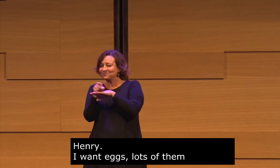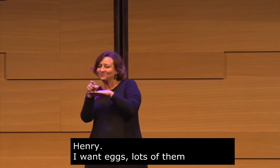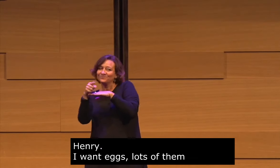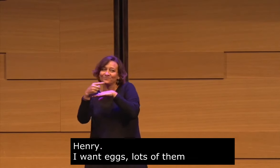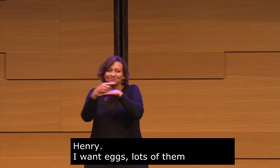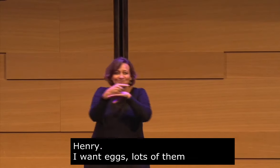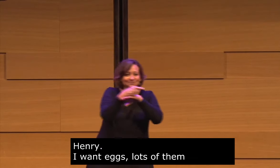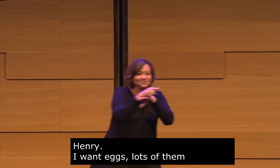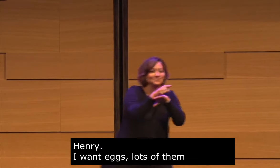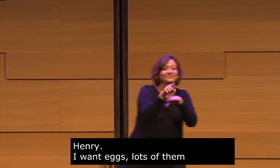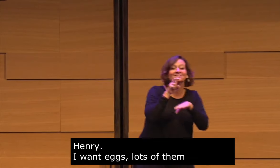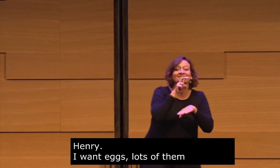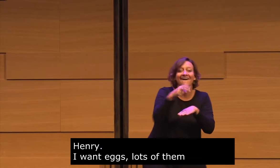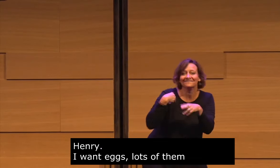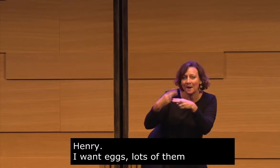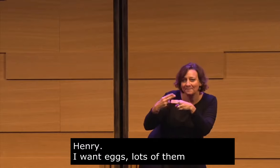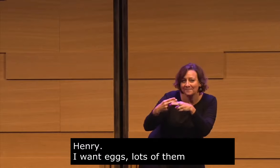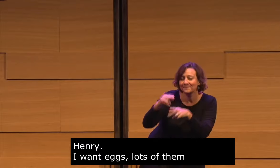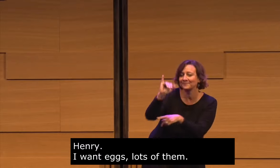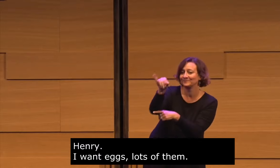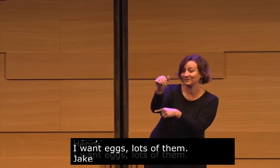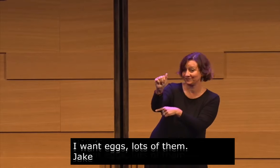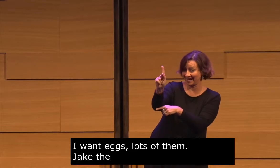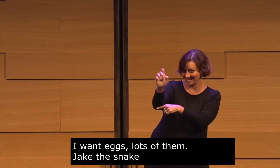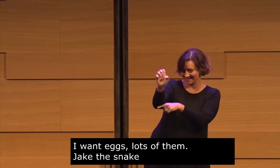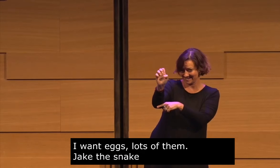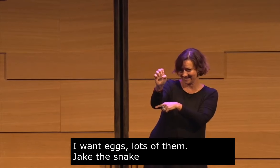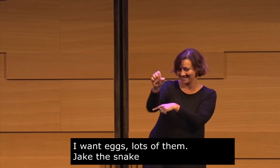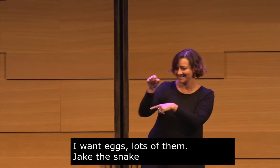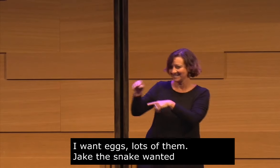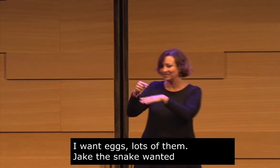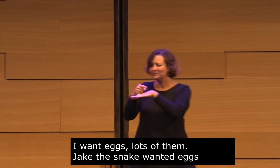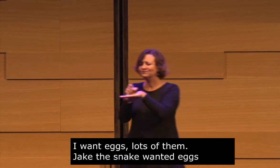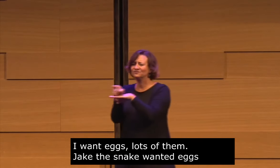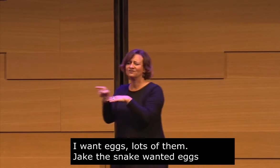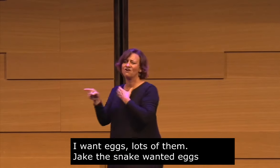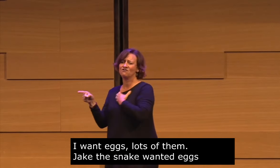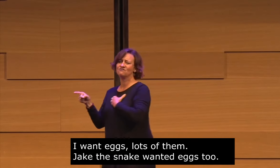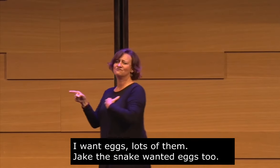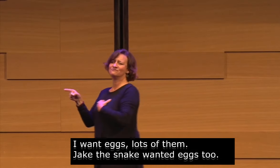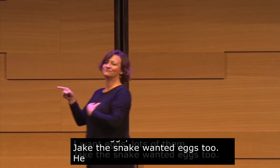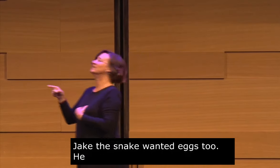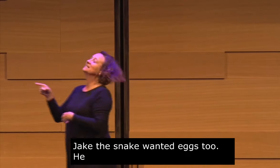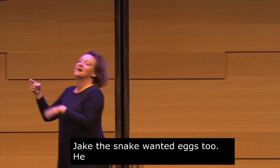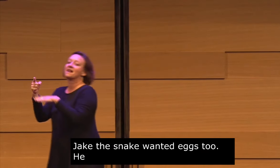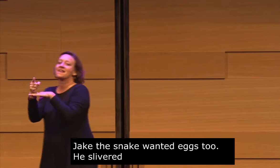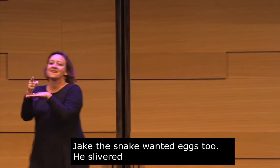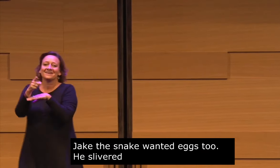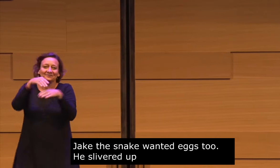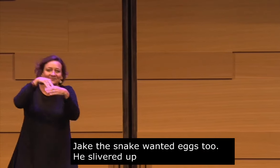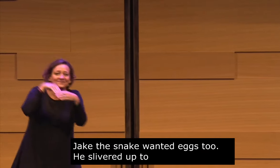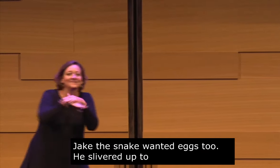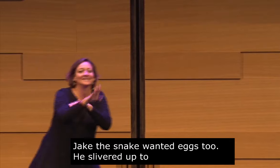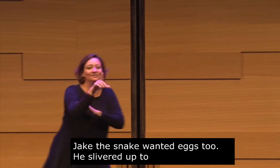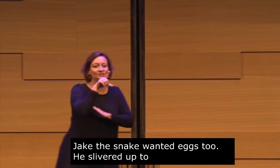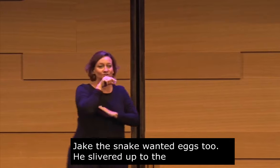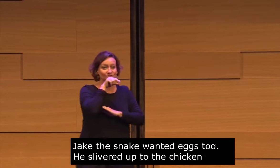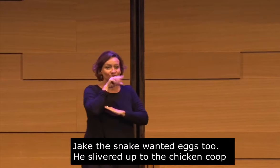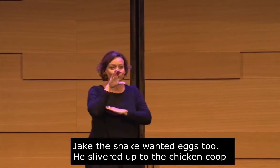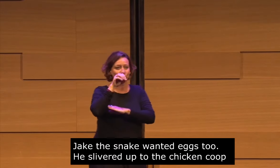Jake the snake wanted eggs too. he slithered up to the chicken